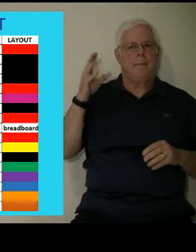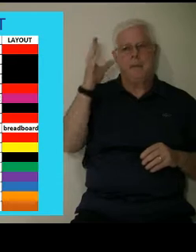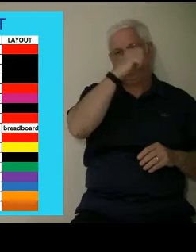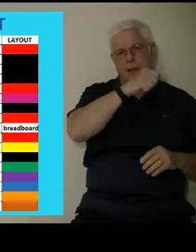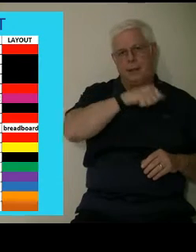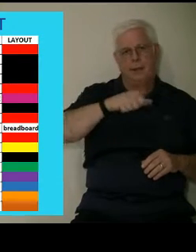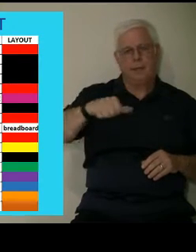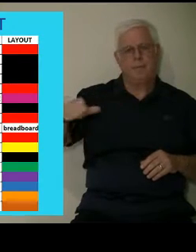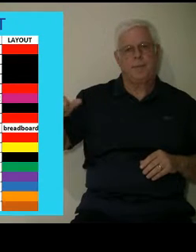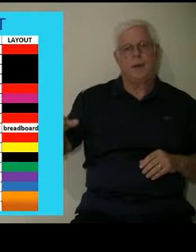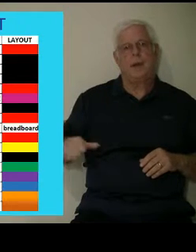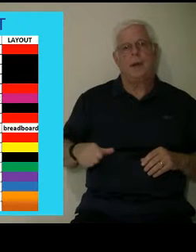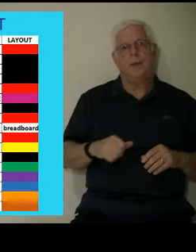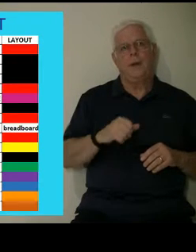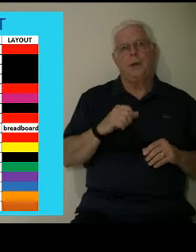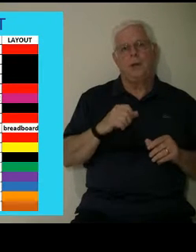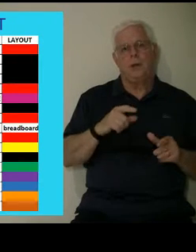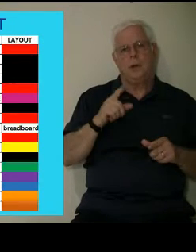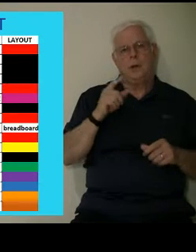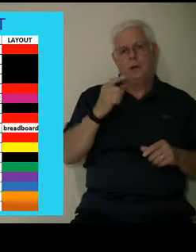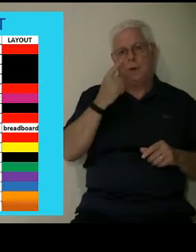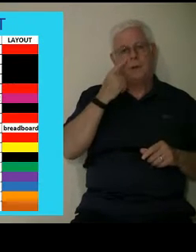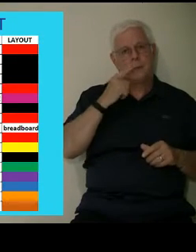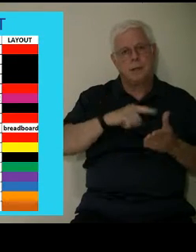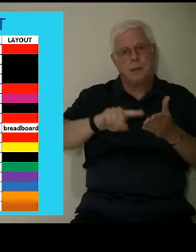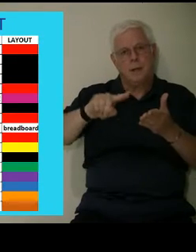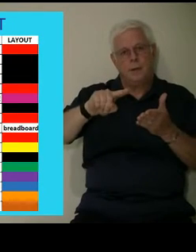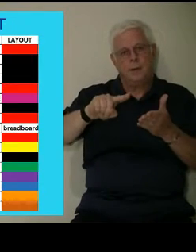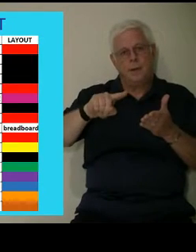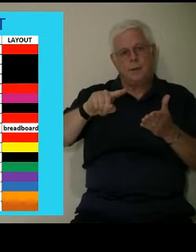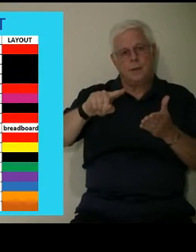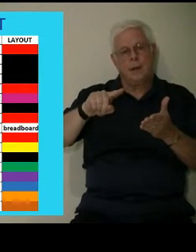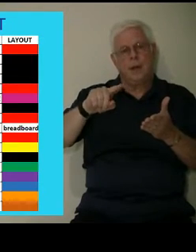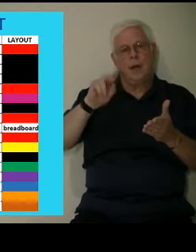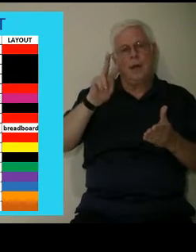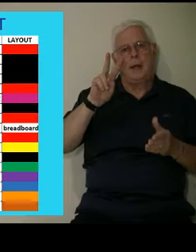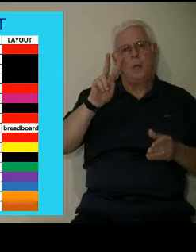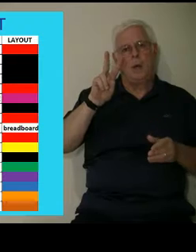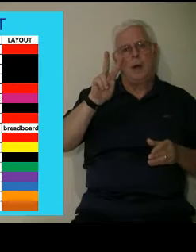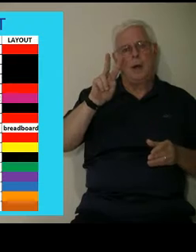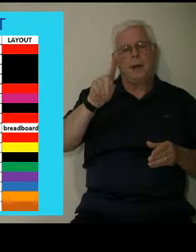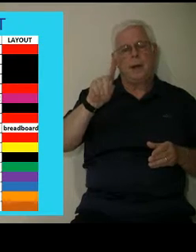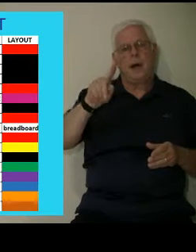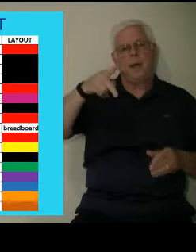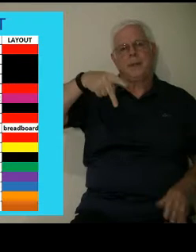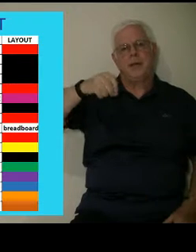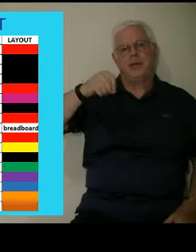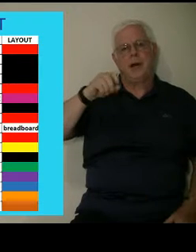miss anything. And then notice there's a